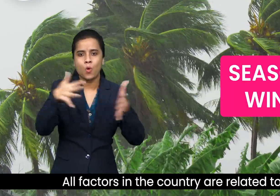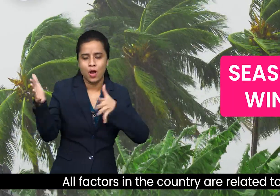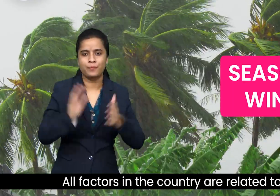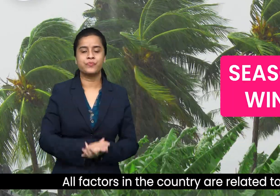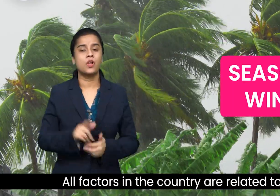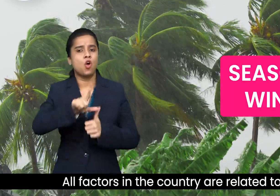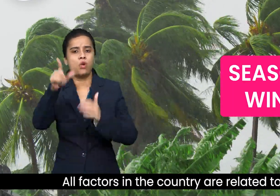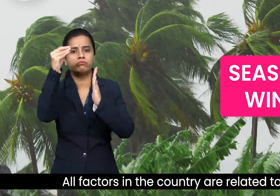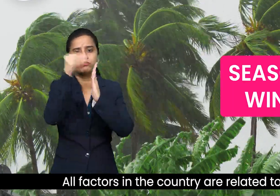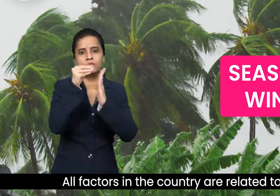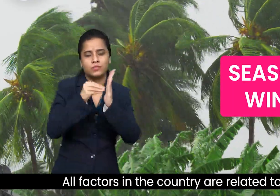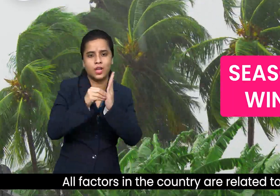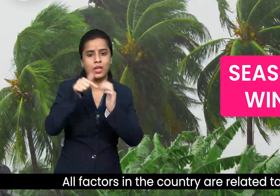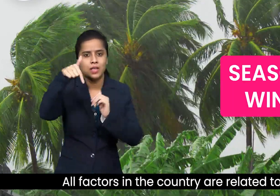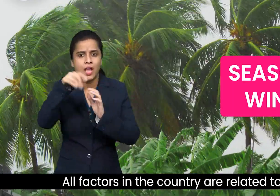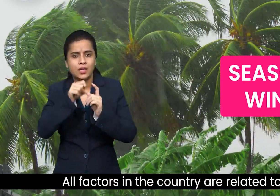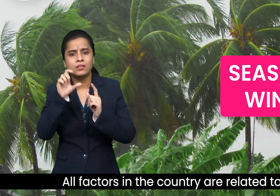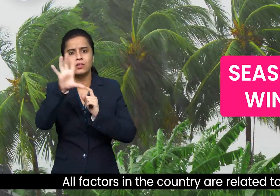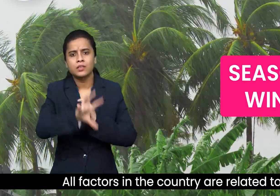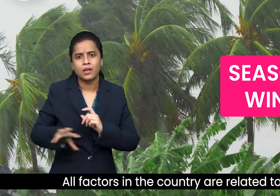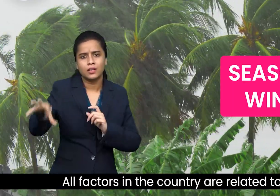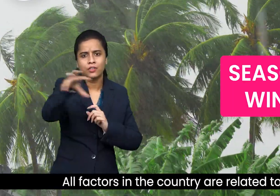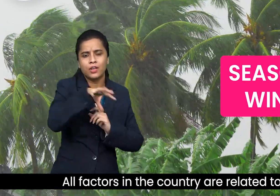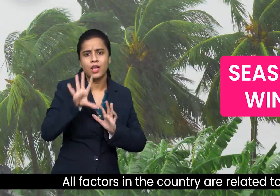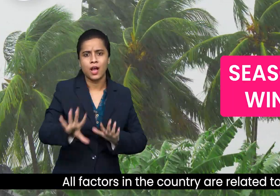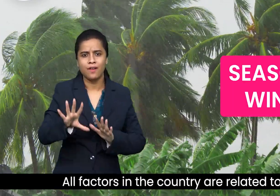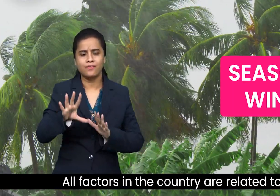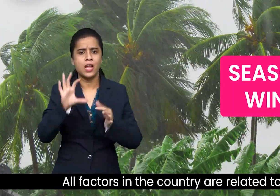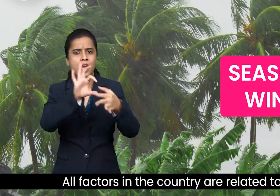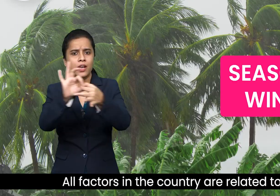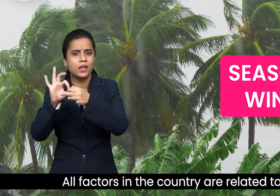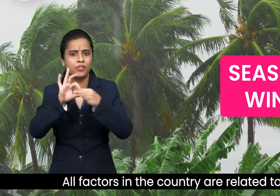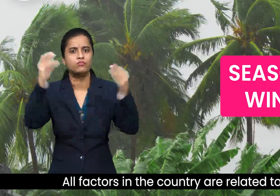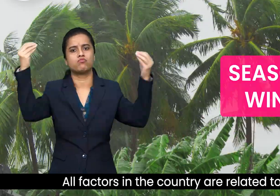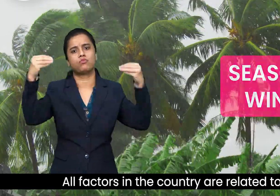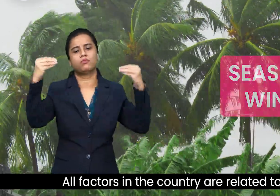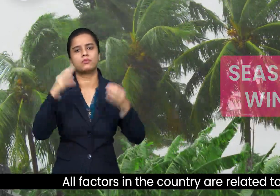All factors in the country are related to monsoons.